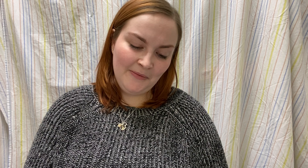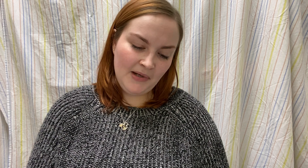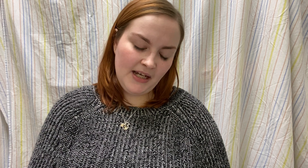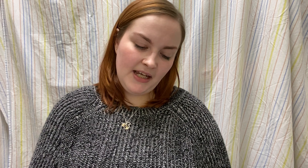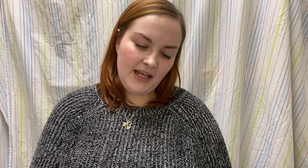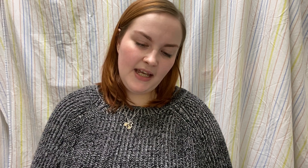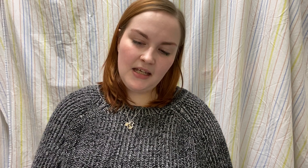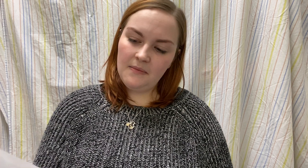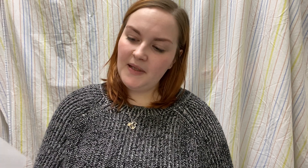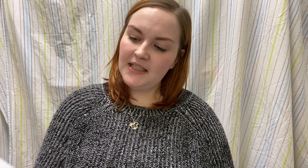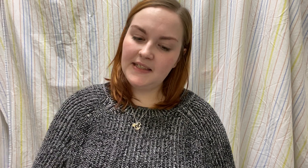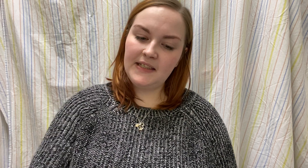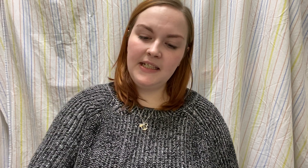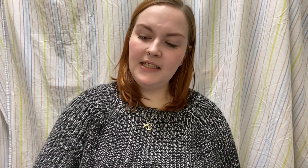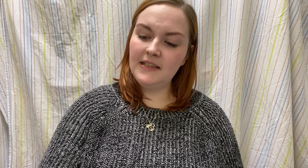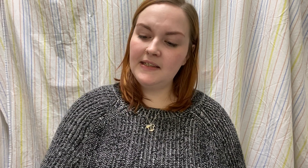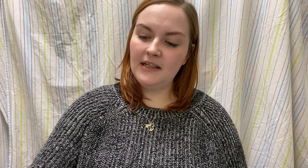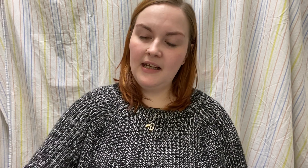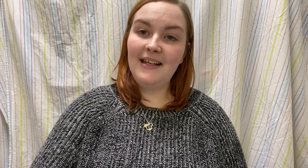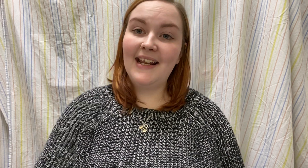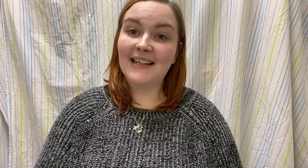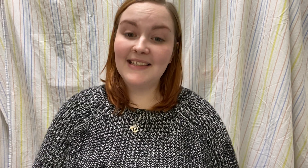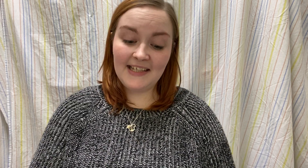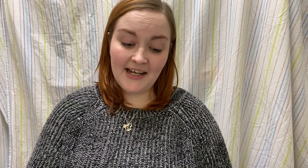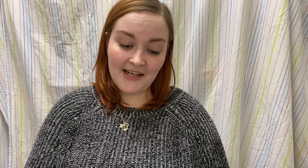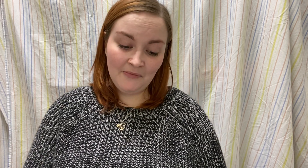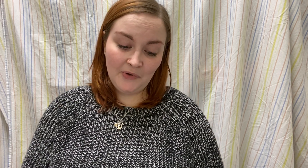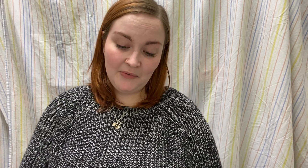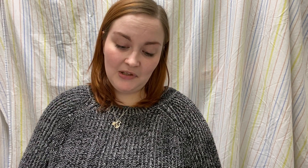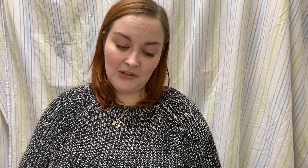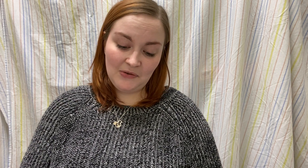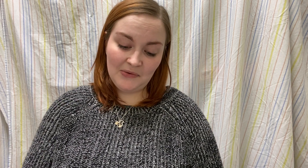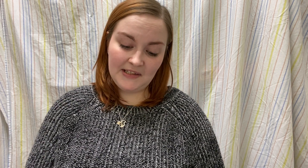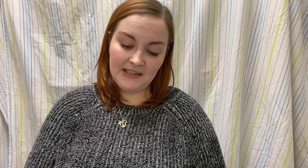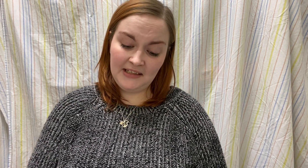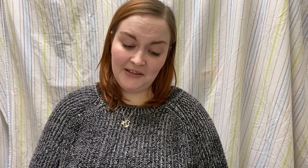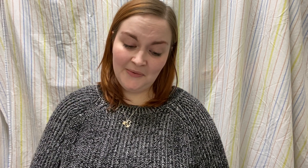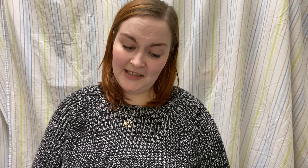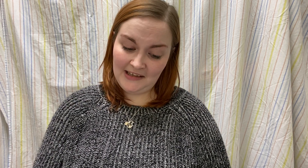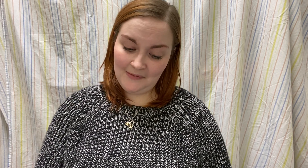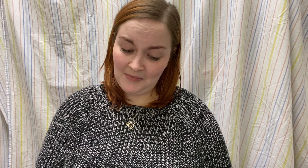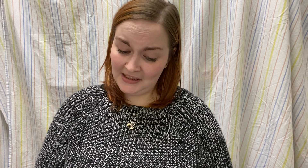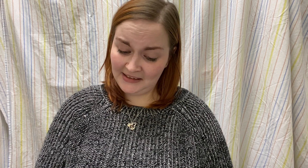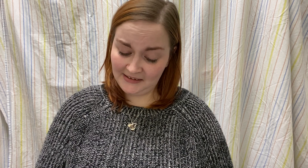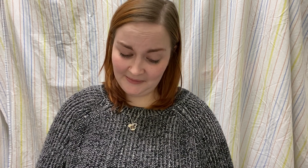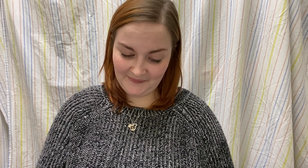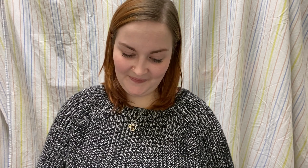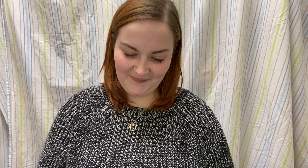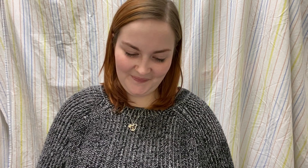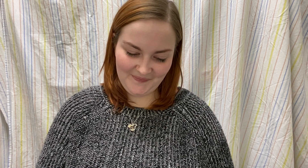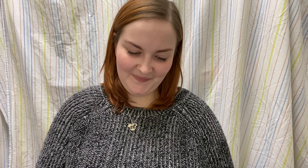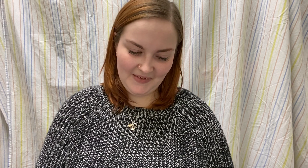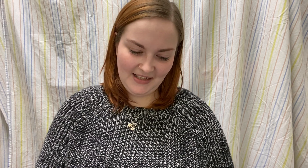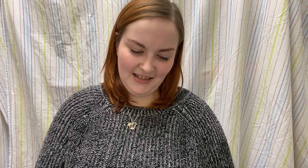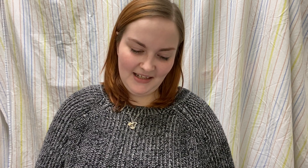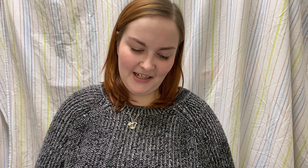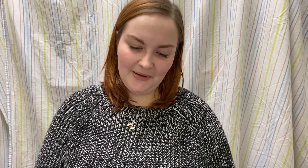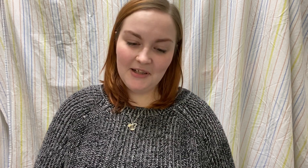my ABCs. Next time, won't you sing with me? Now I'm going to